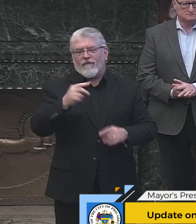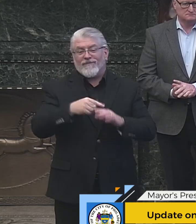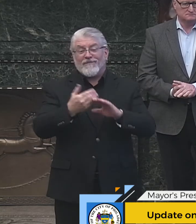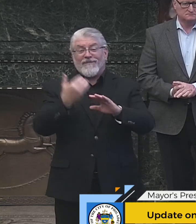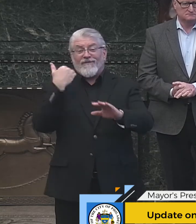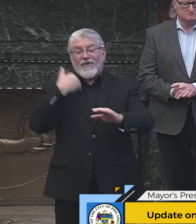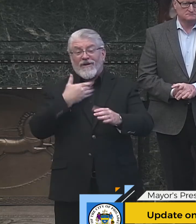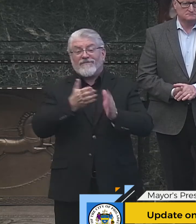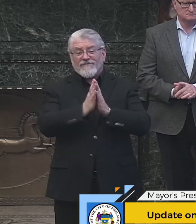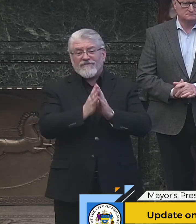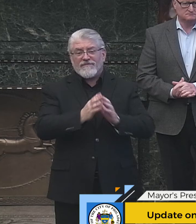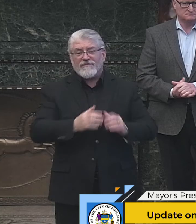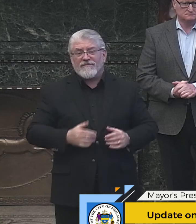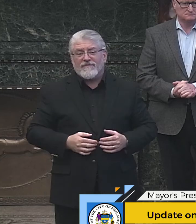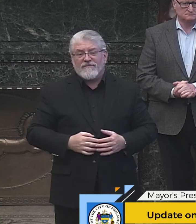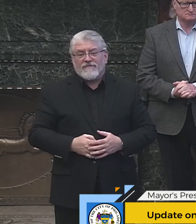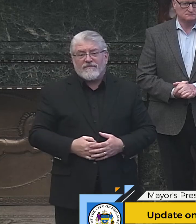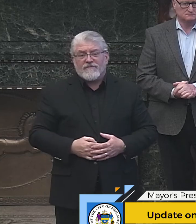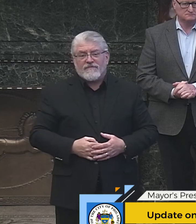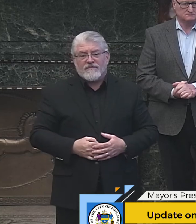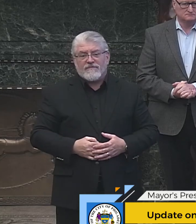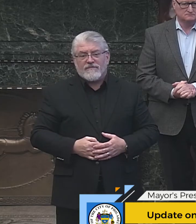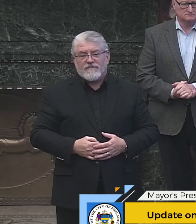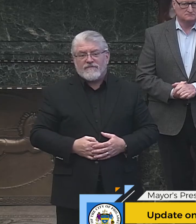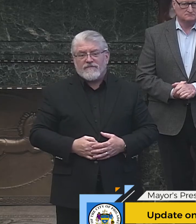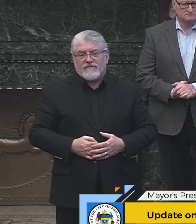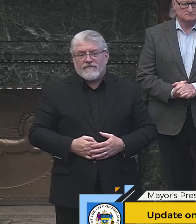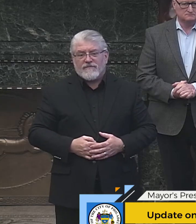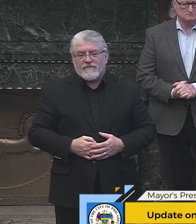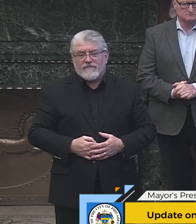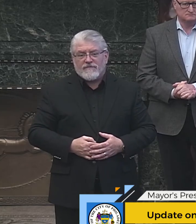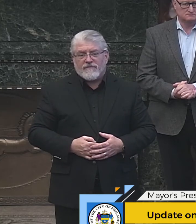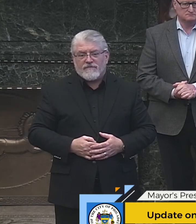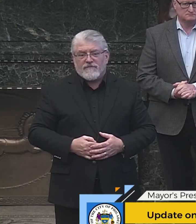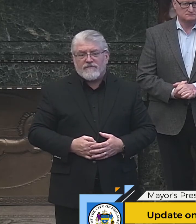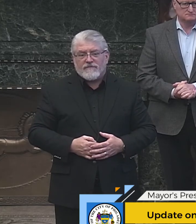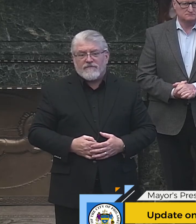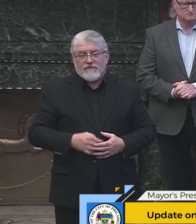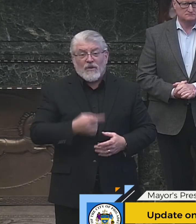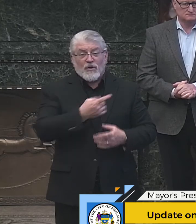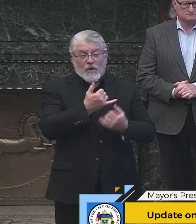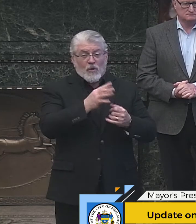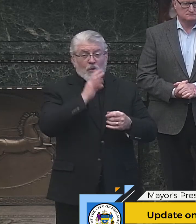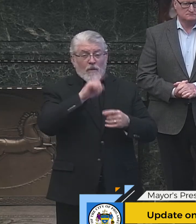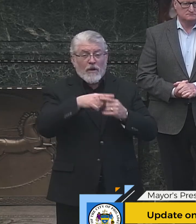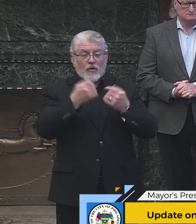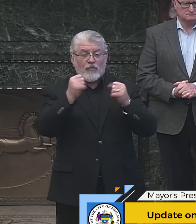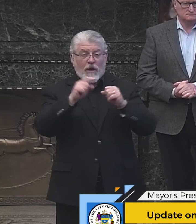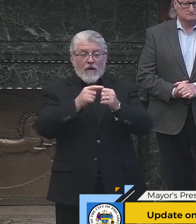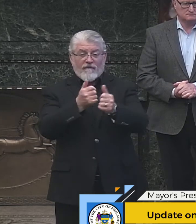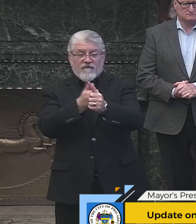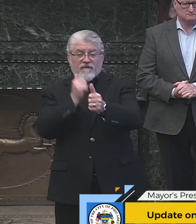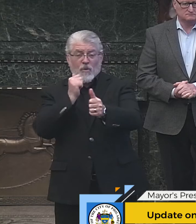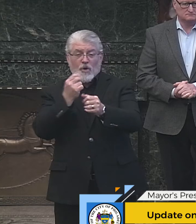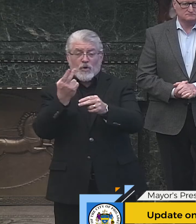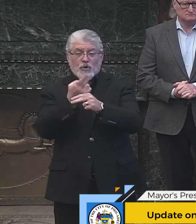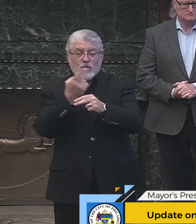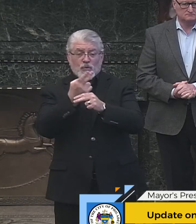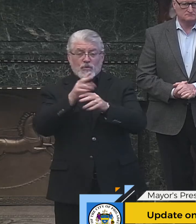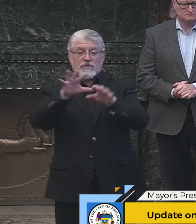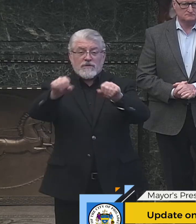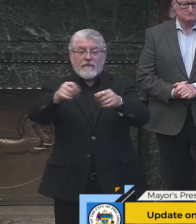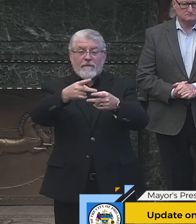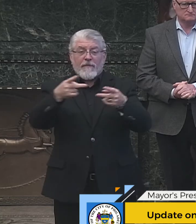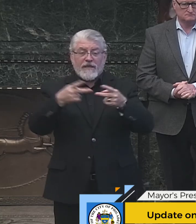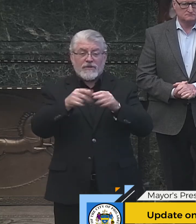week that you were trying to avoid using shelter in place, but other states have used that, and do